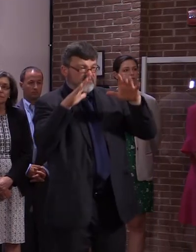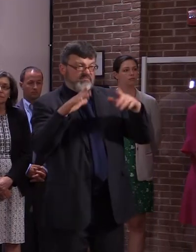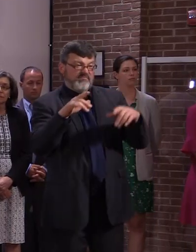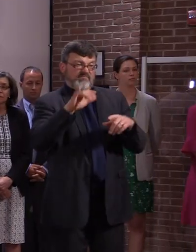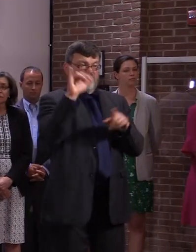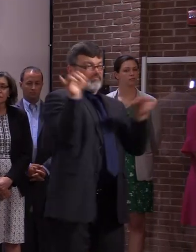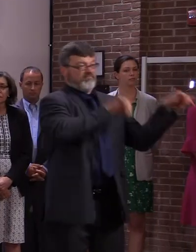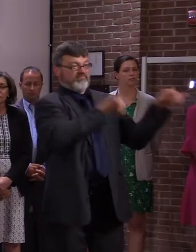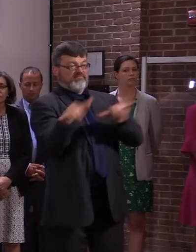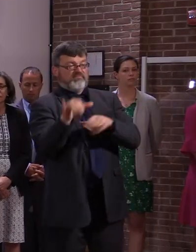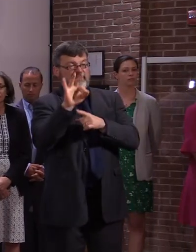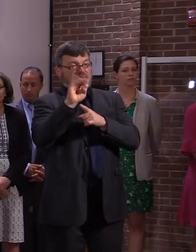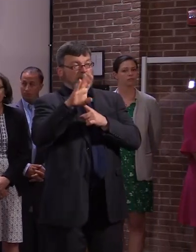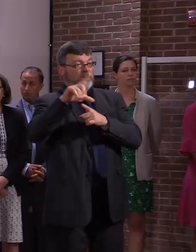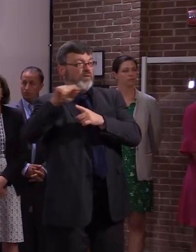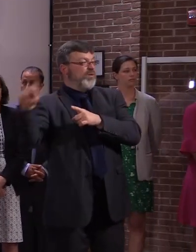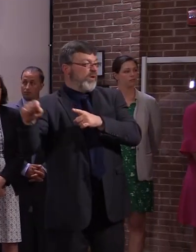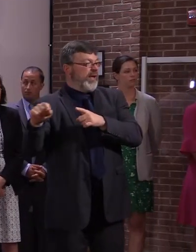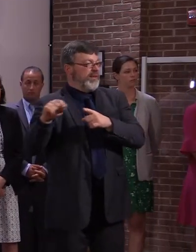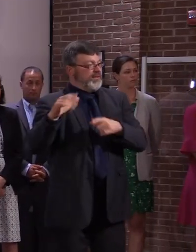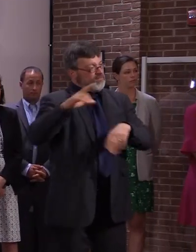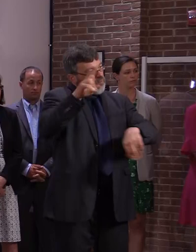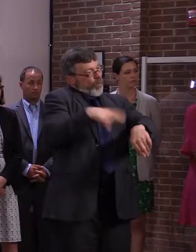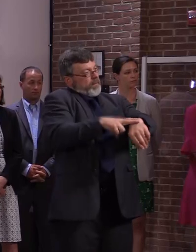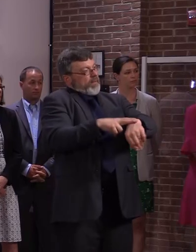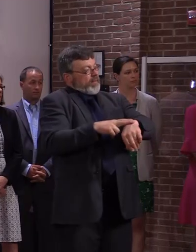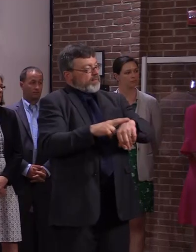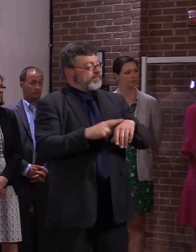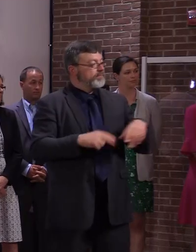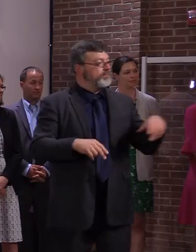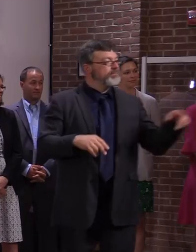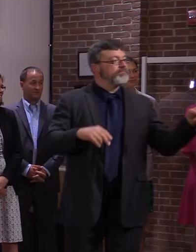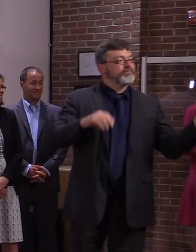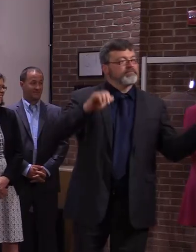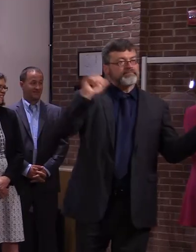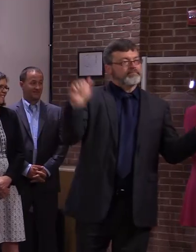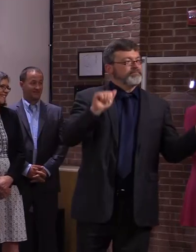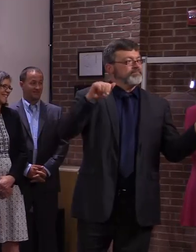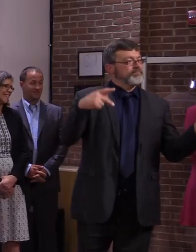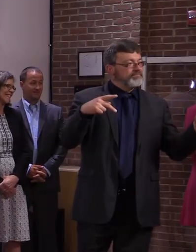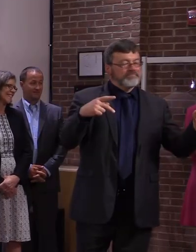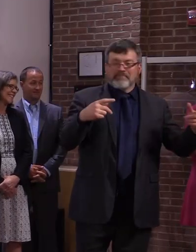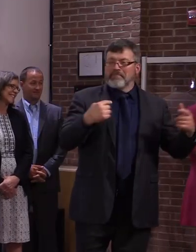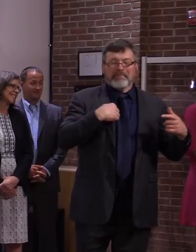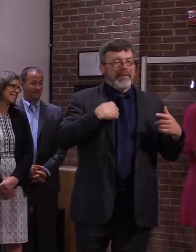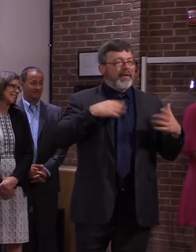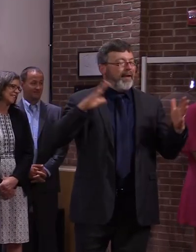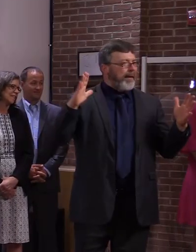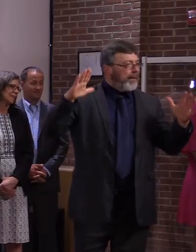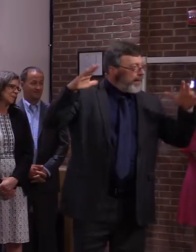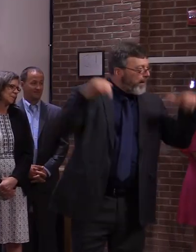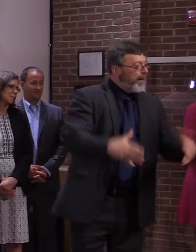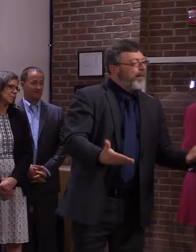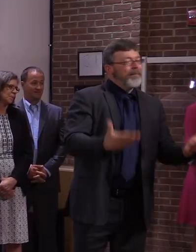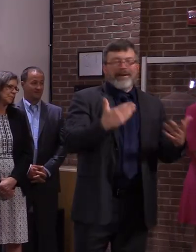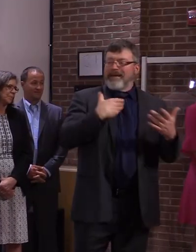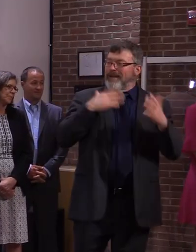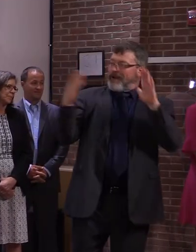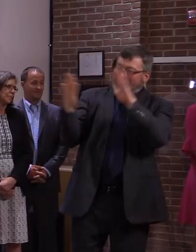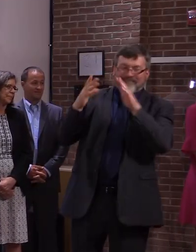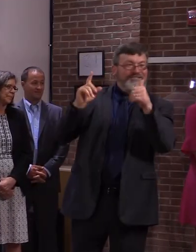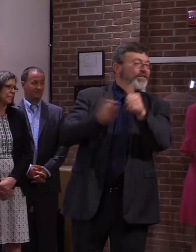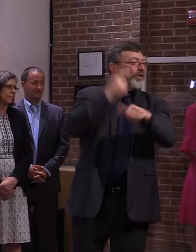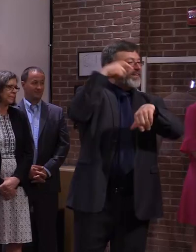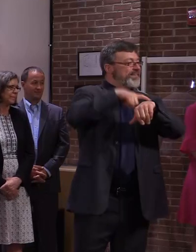Thank you. Wilson Ring, the Associated Press. Hi, it's nice to be here in person for the first time. Good to see you. Who knows how long. The idea